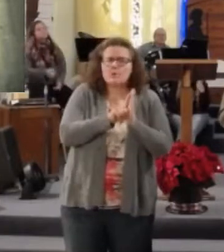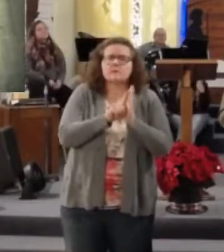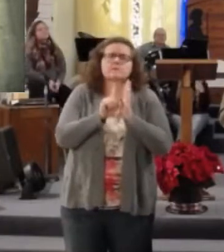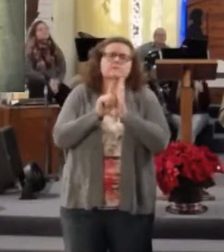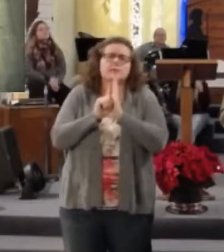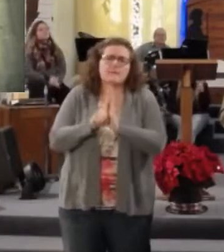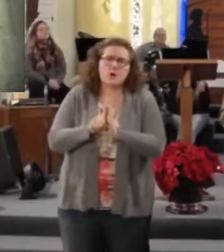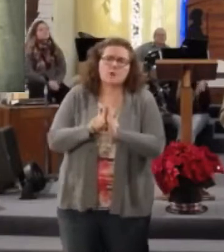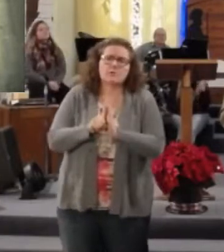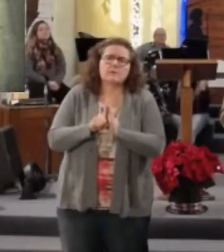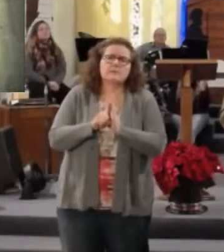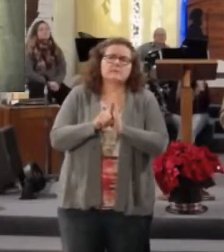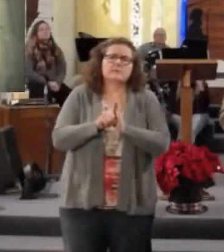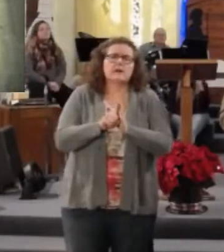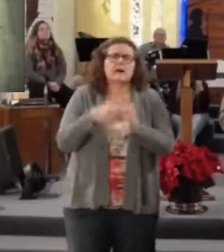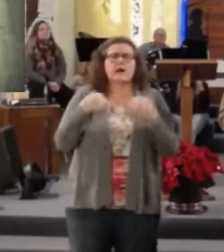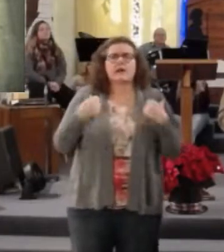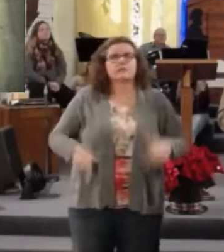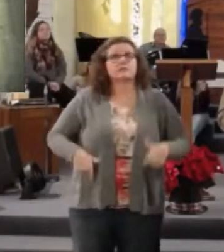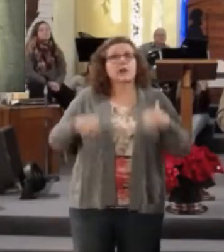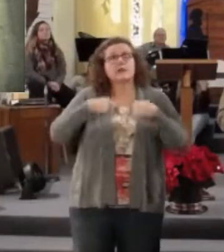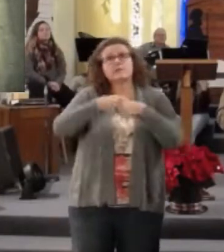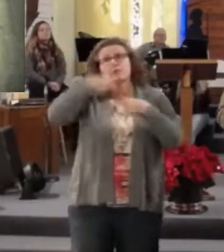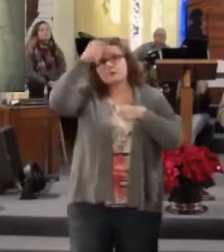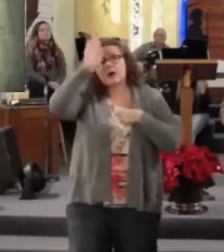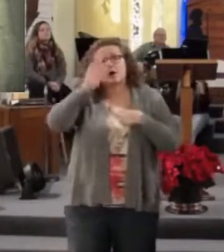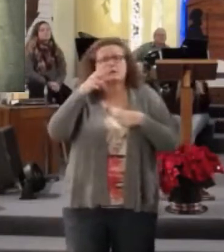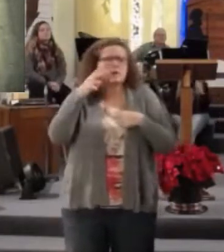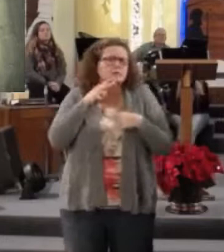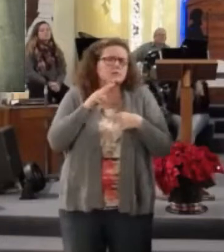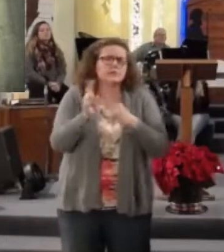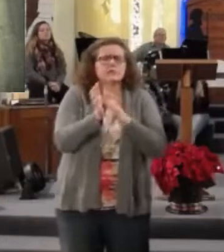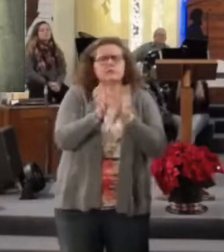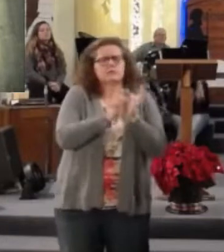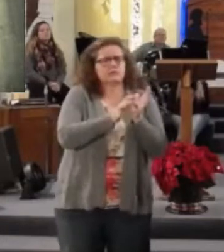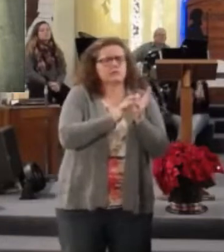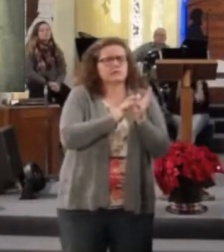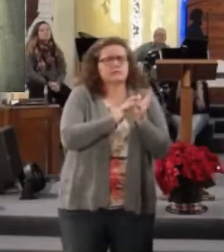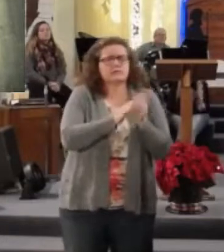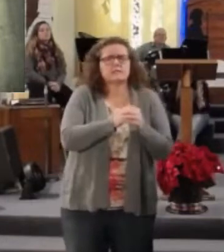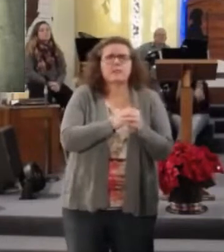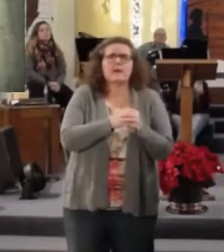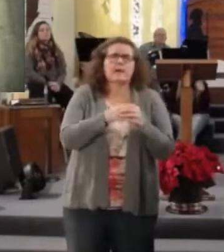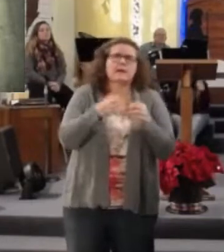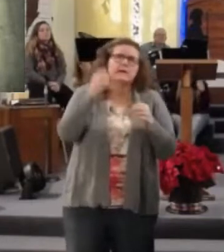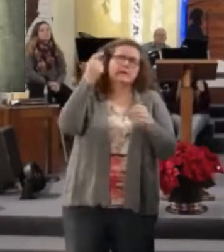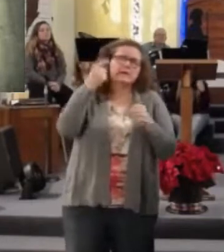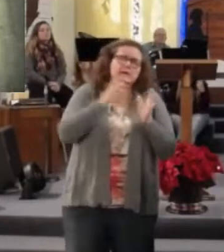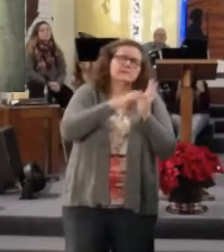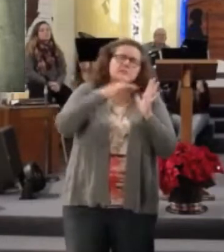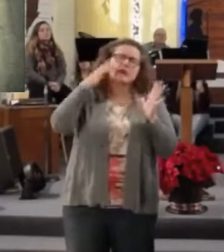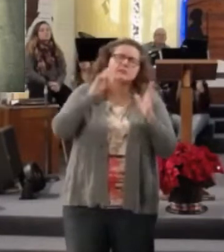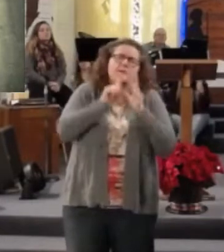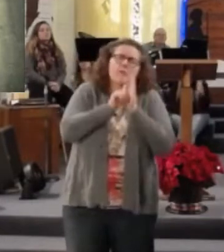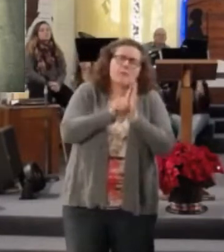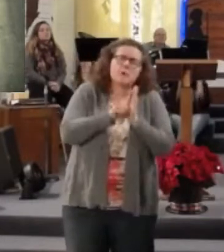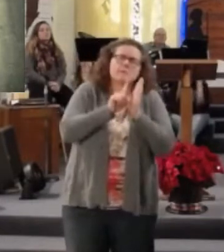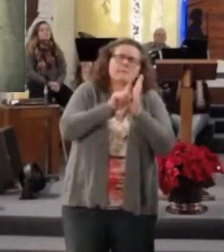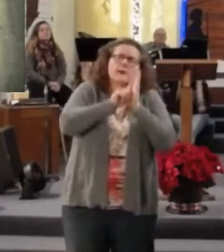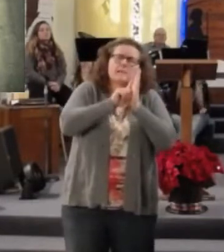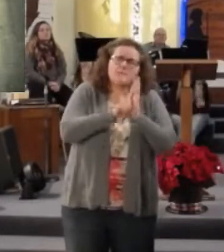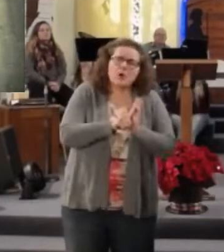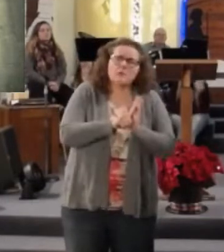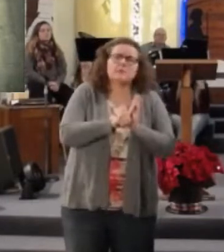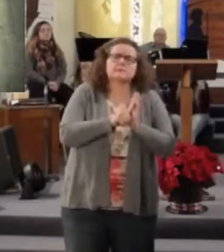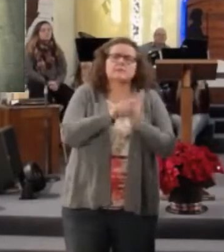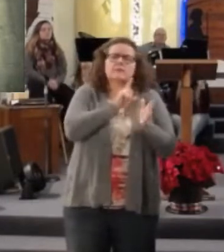moment, I have life from above. Looking till Jesus, till glory doth shine. Moment by moment,